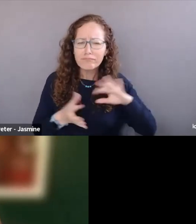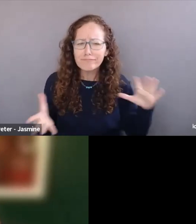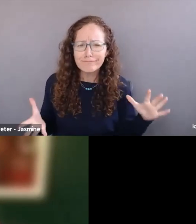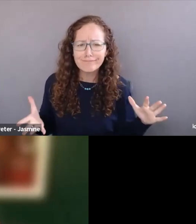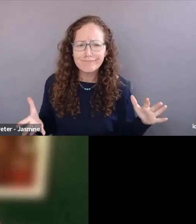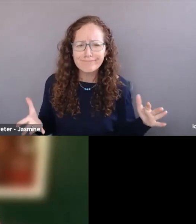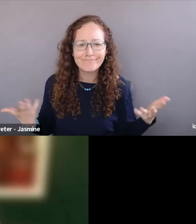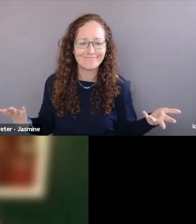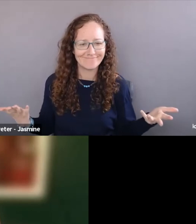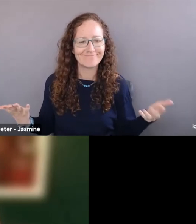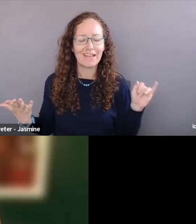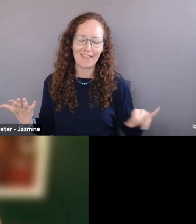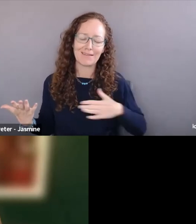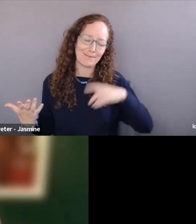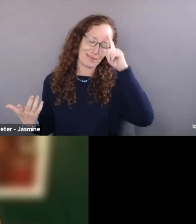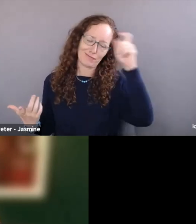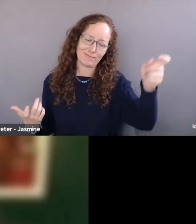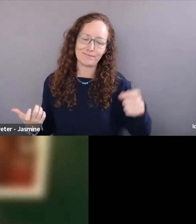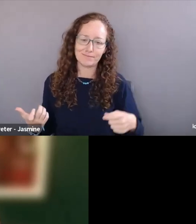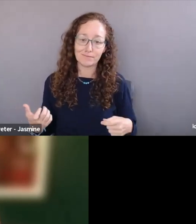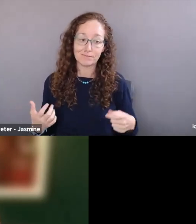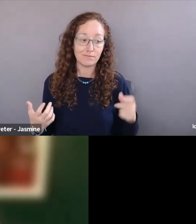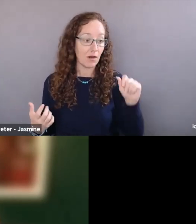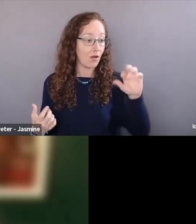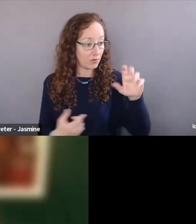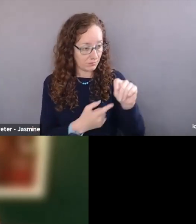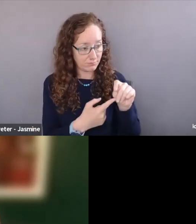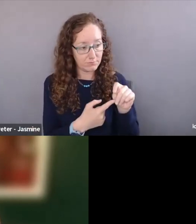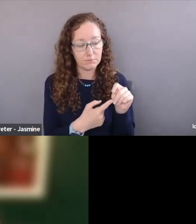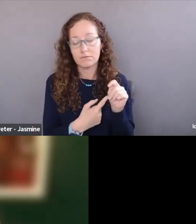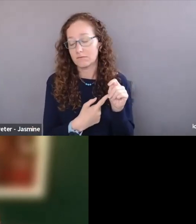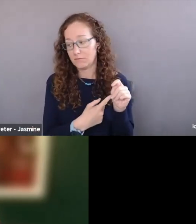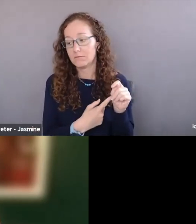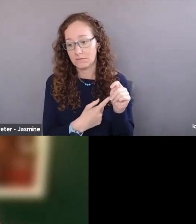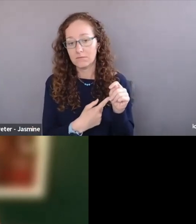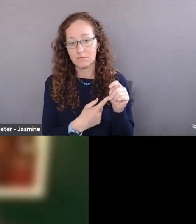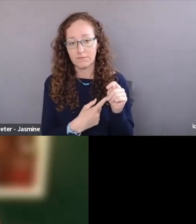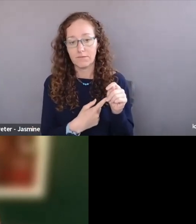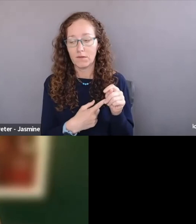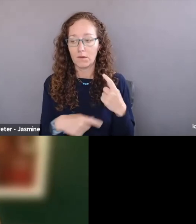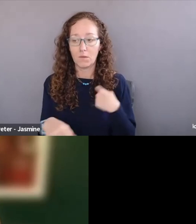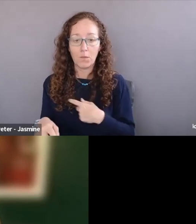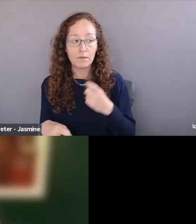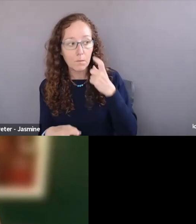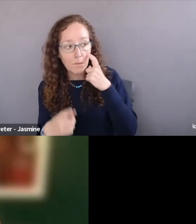my dream, that art that we all are witnessing, supporting,